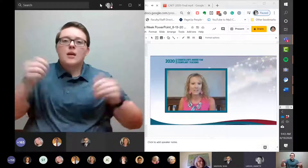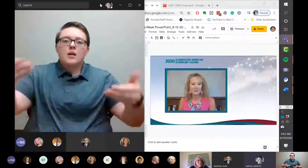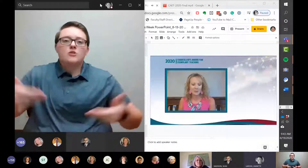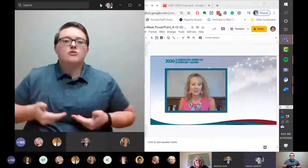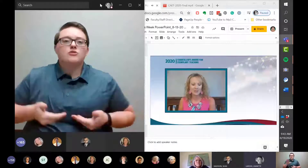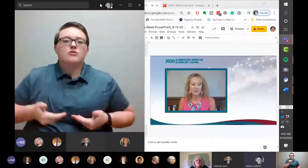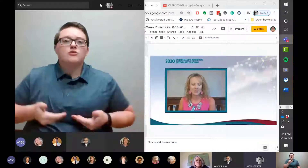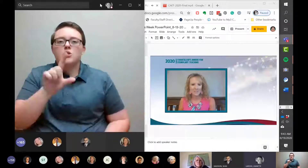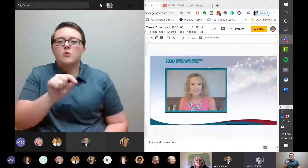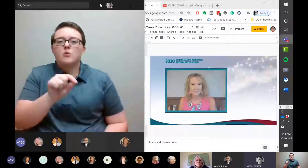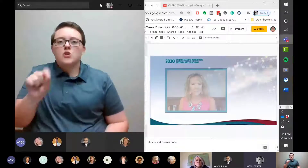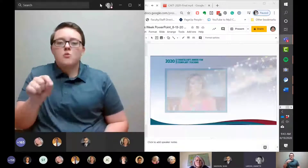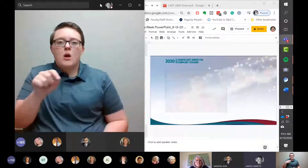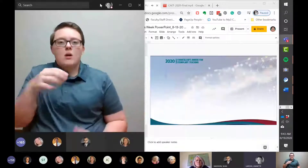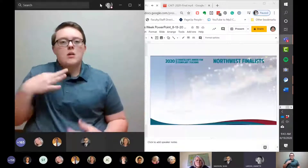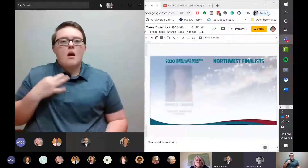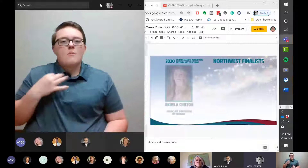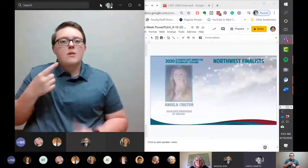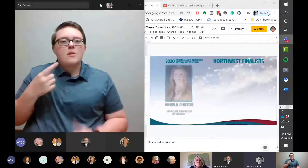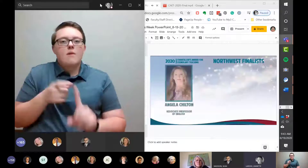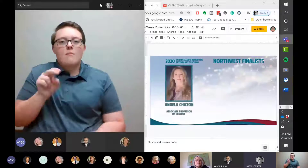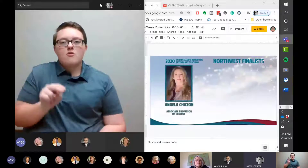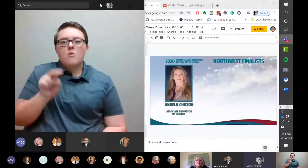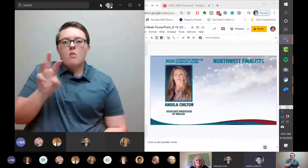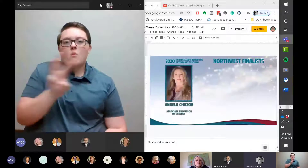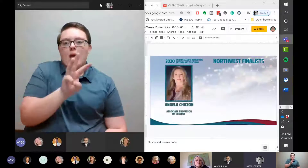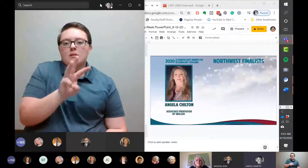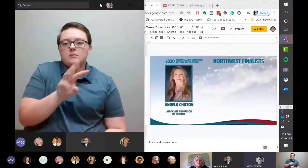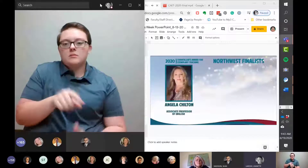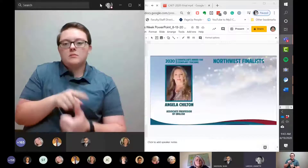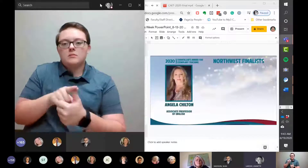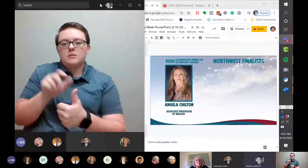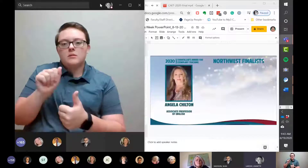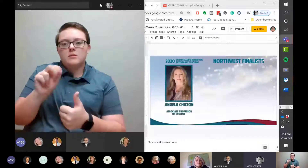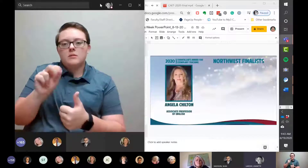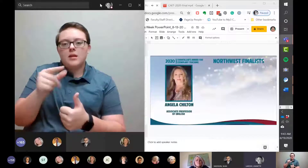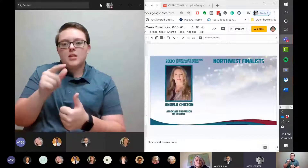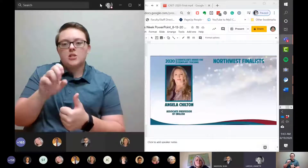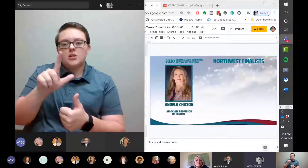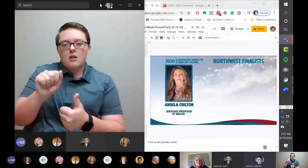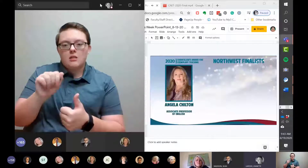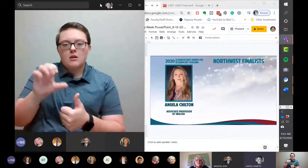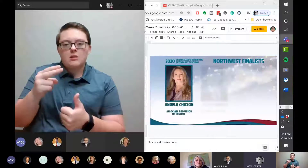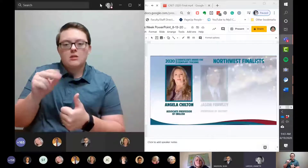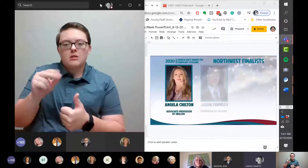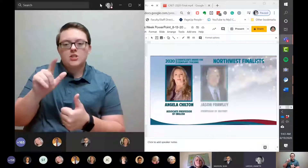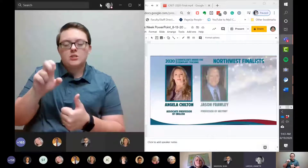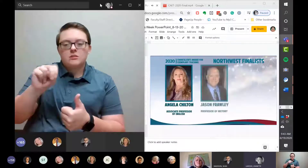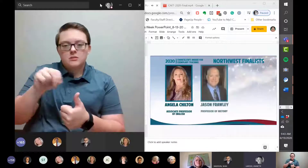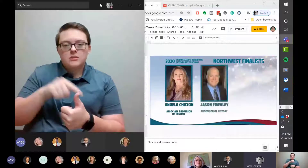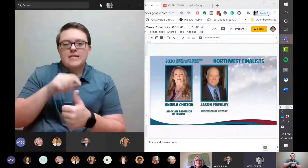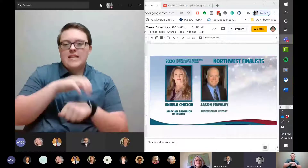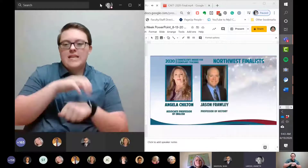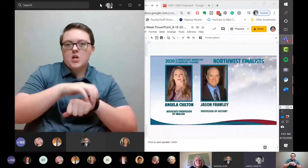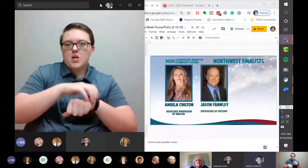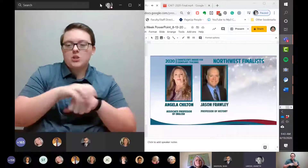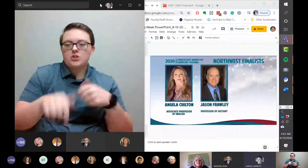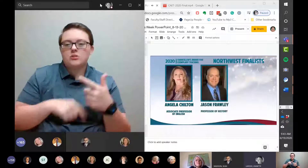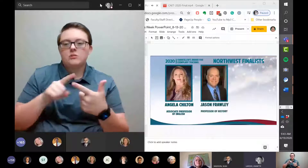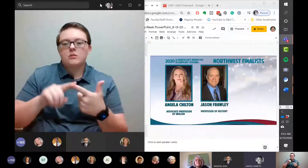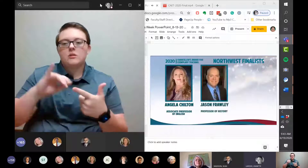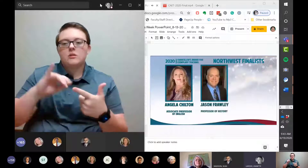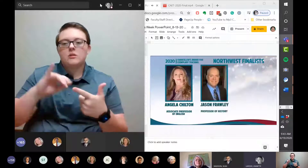from TCC's Northwest Campus. First, Ms. Angela Chilton, Associate Professor of English, Dr. Jason